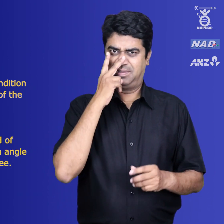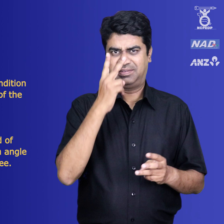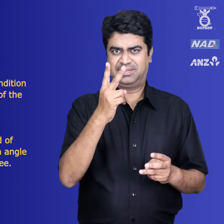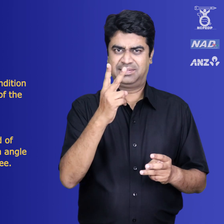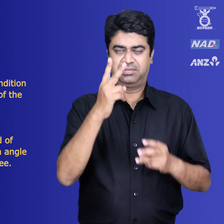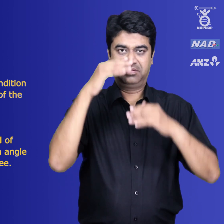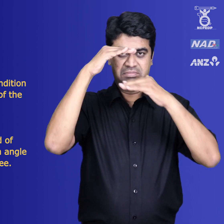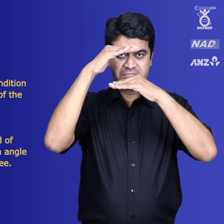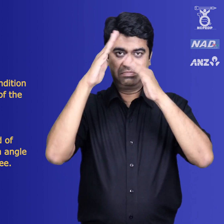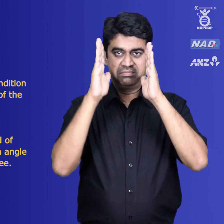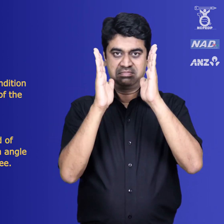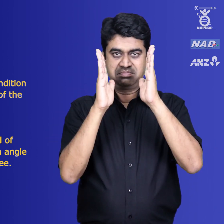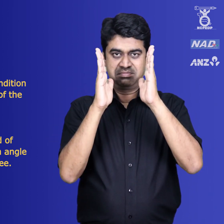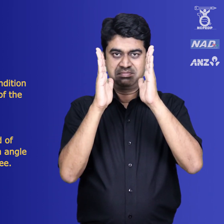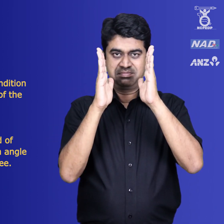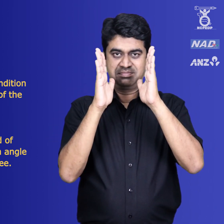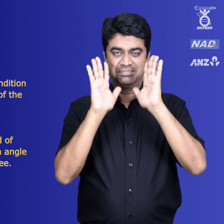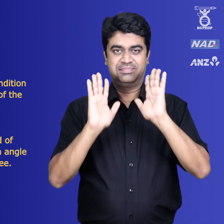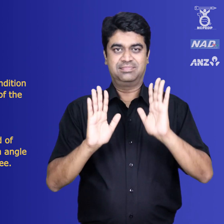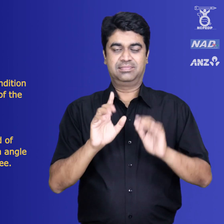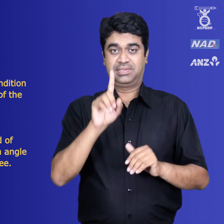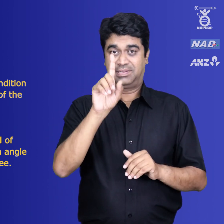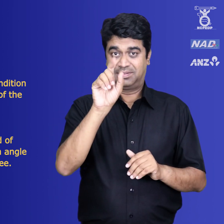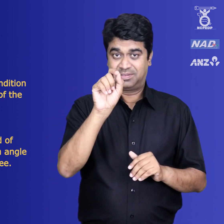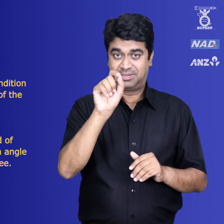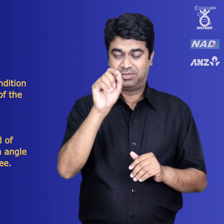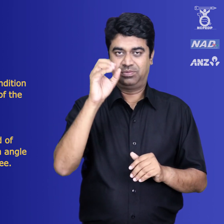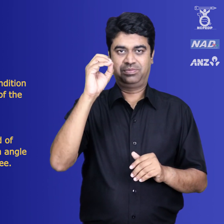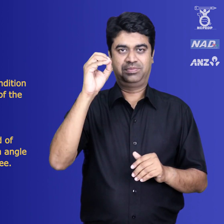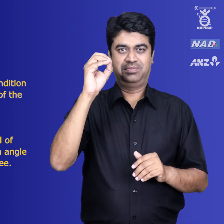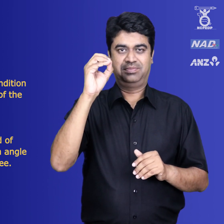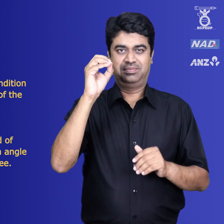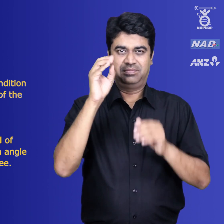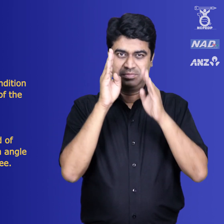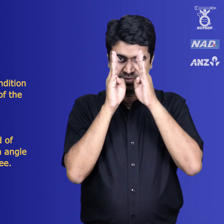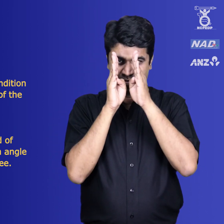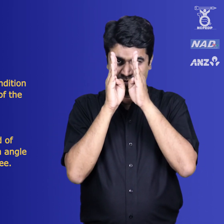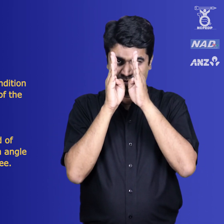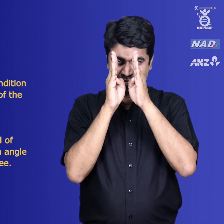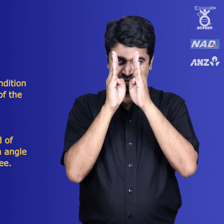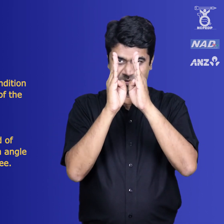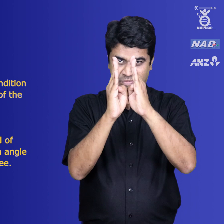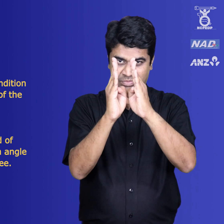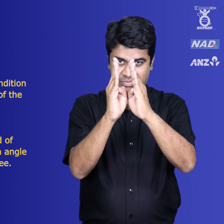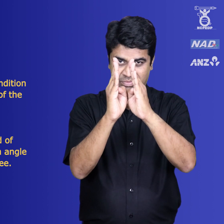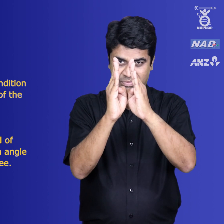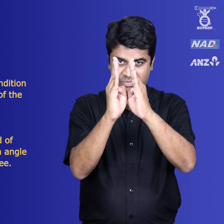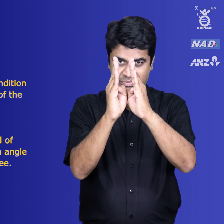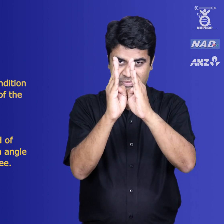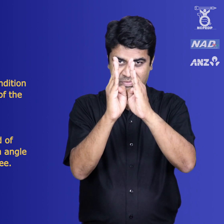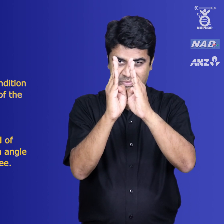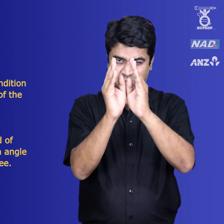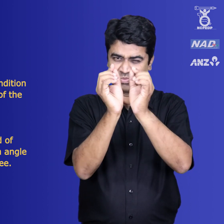Limitation of the field of vision subtending an angle of less than 10 degree.